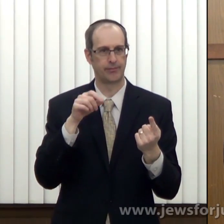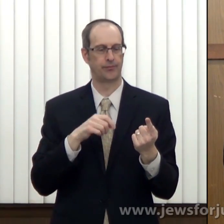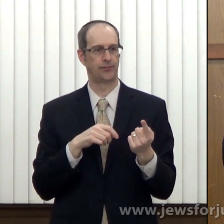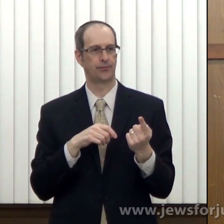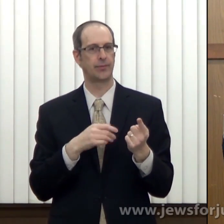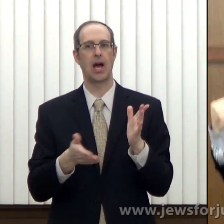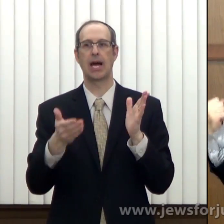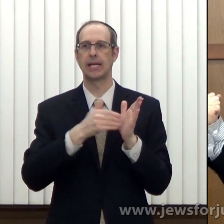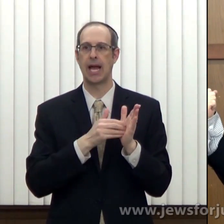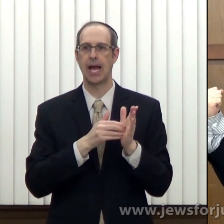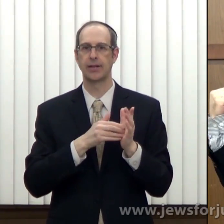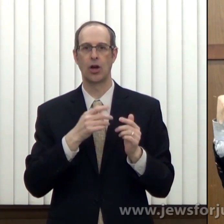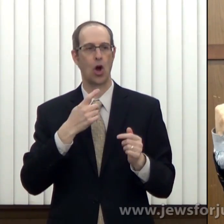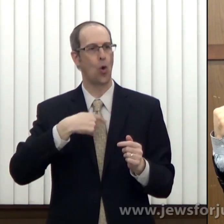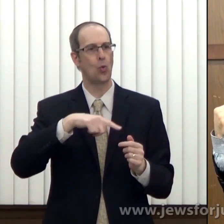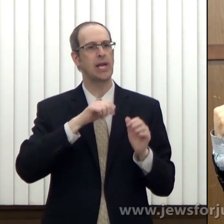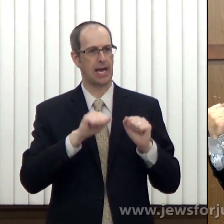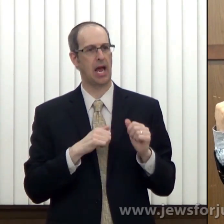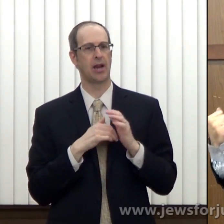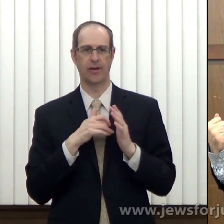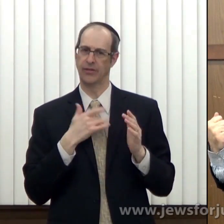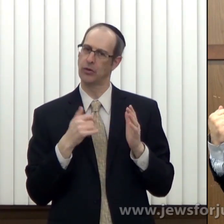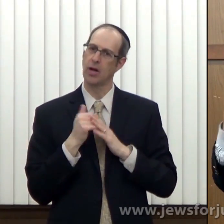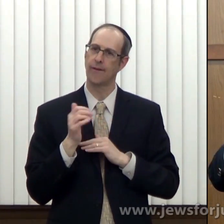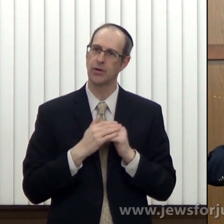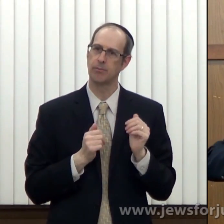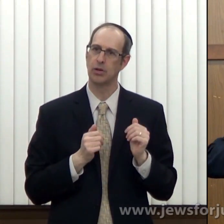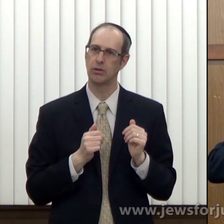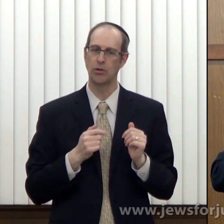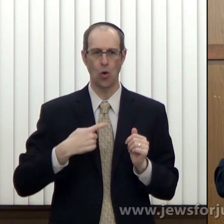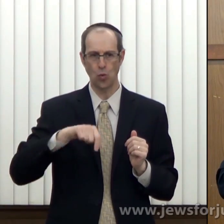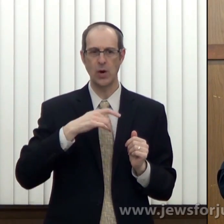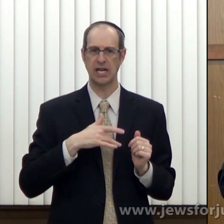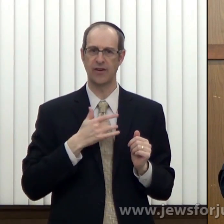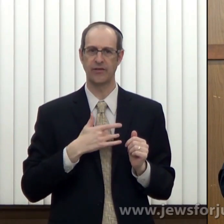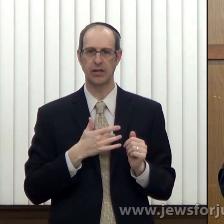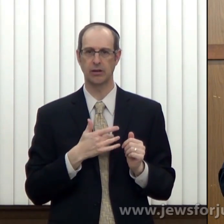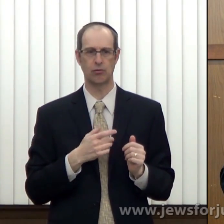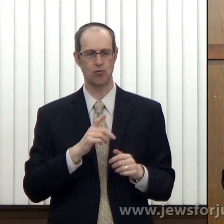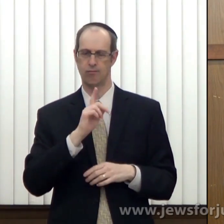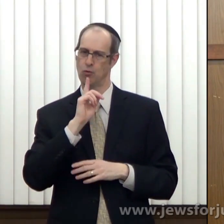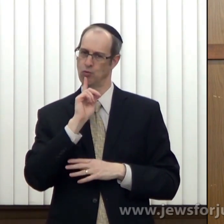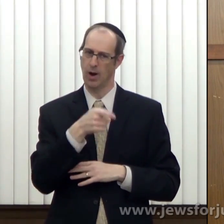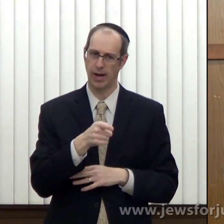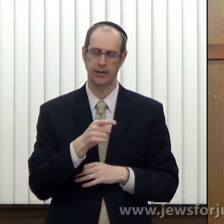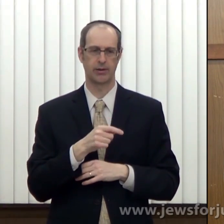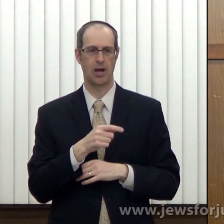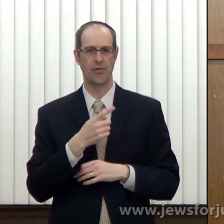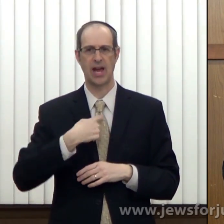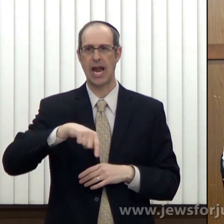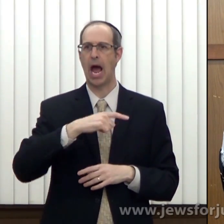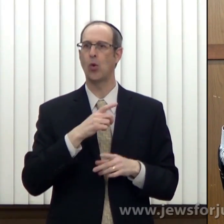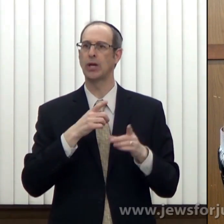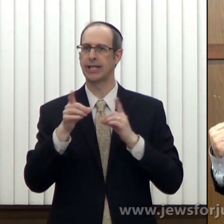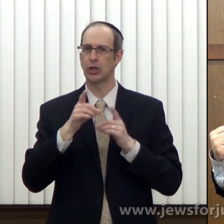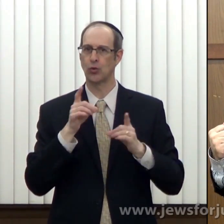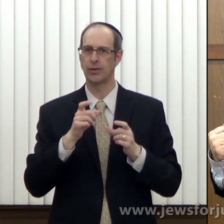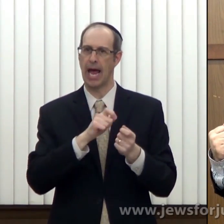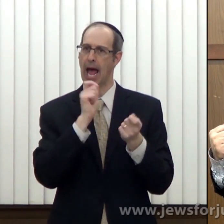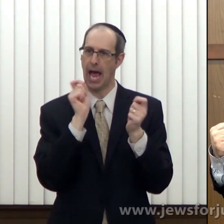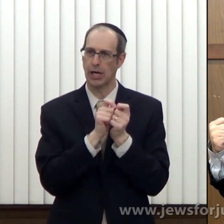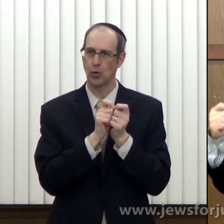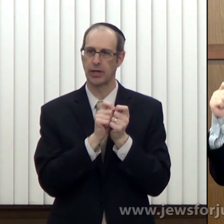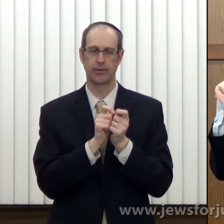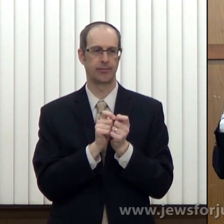again, we can feel comfortable, not just comfortable, we can feel certain that our description is